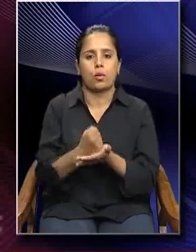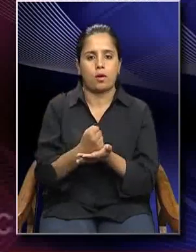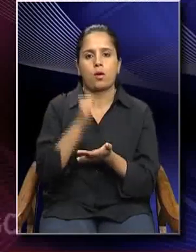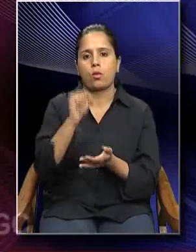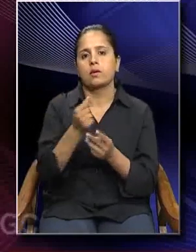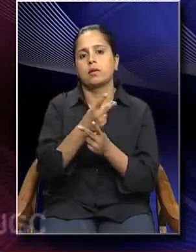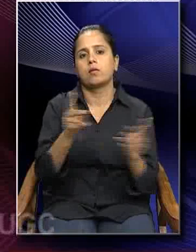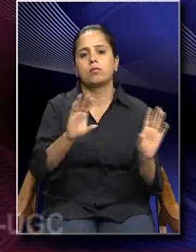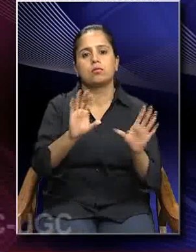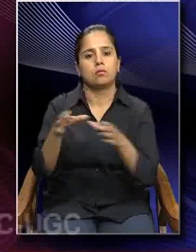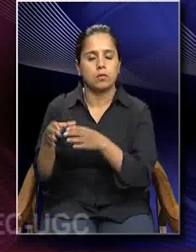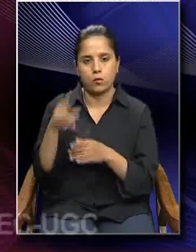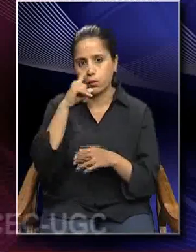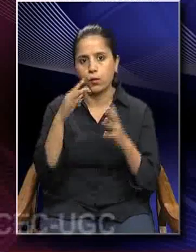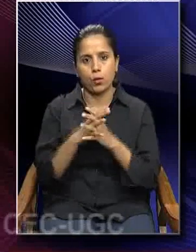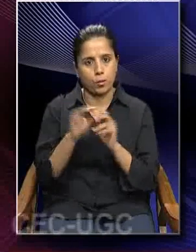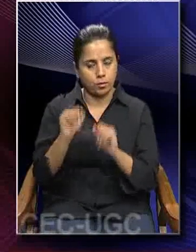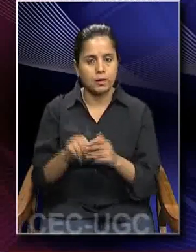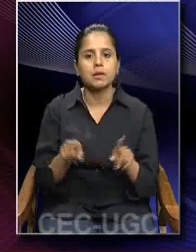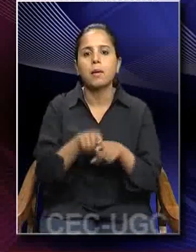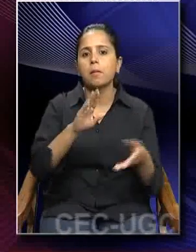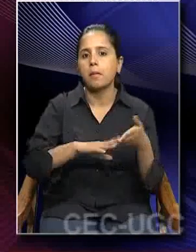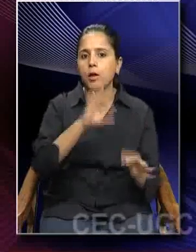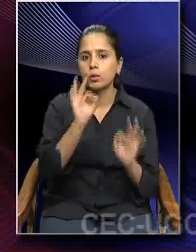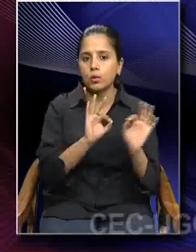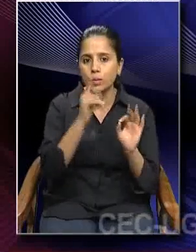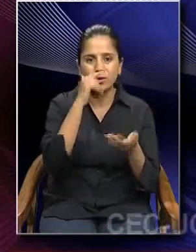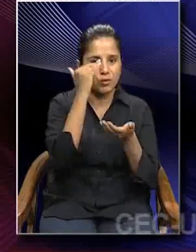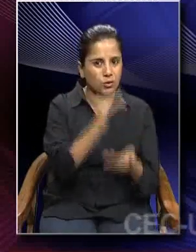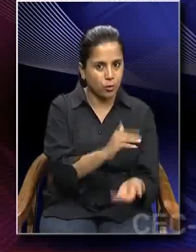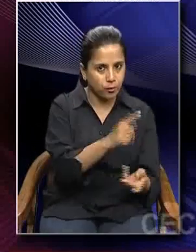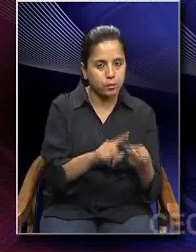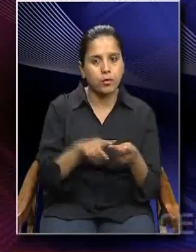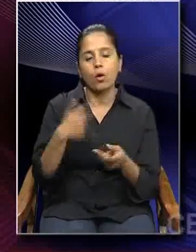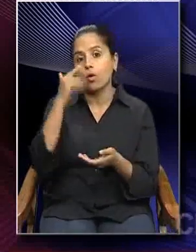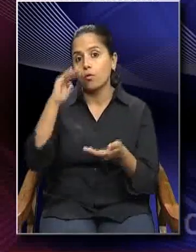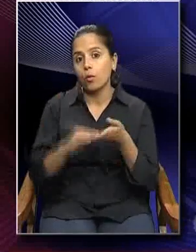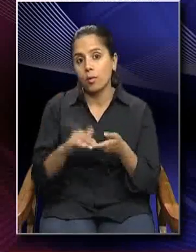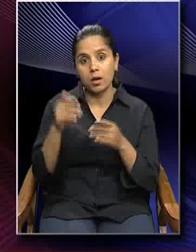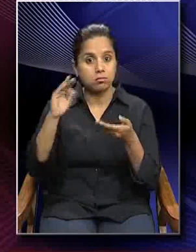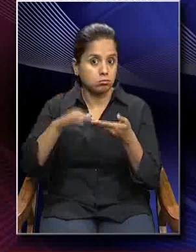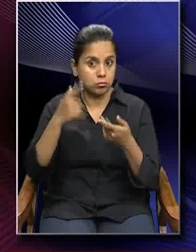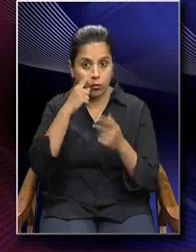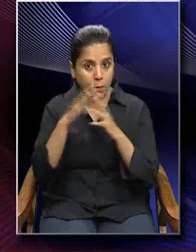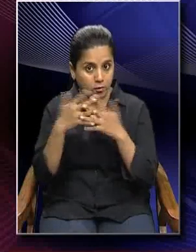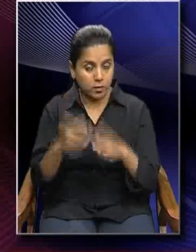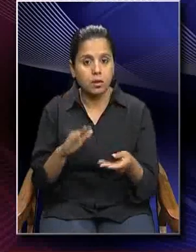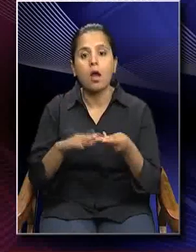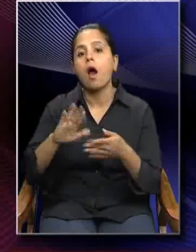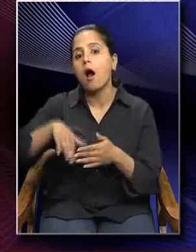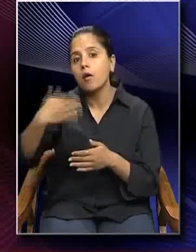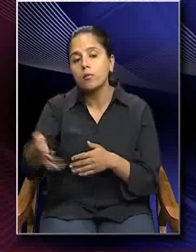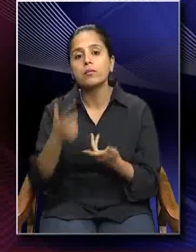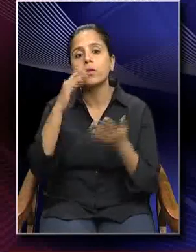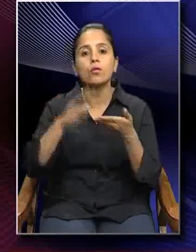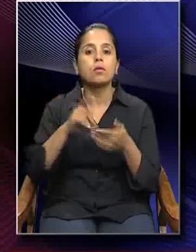different categories of women like unmarried daughters, women at marriage, after marriage, wives,